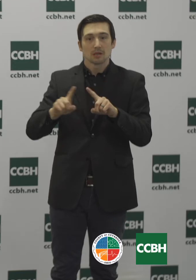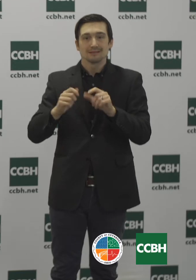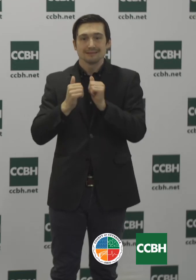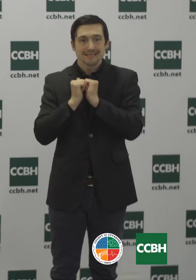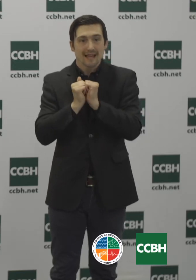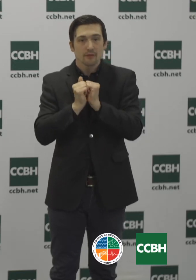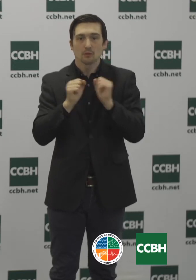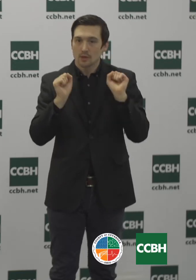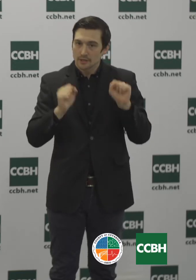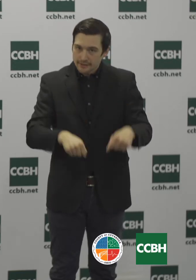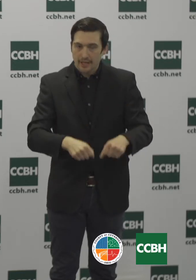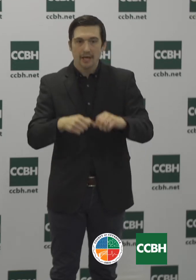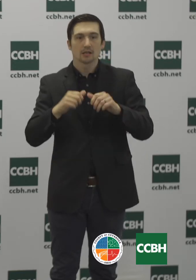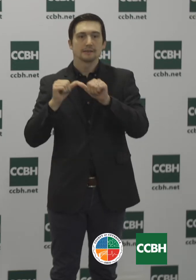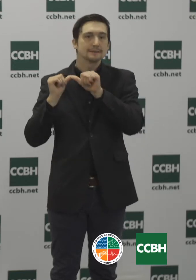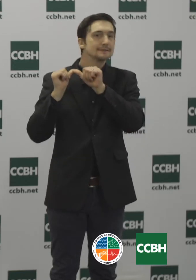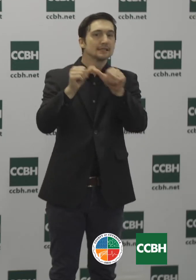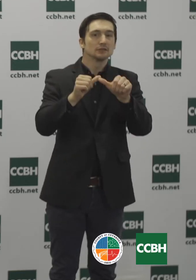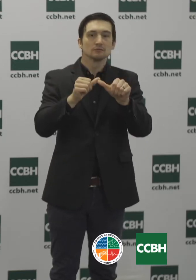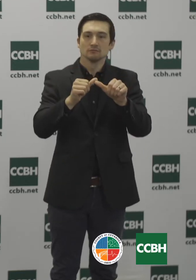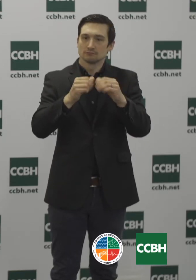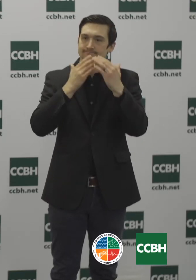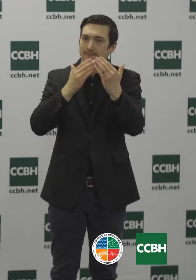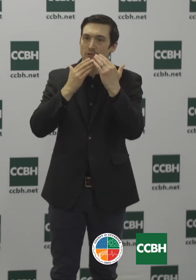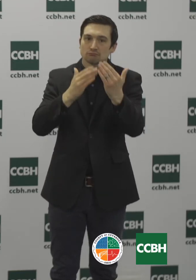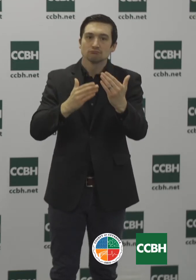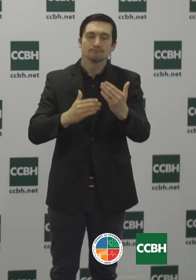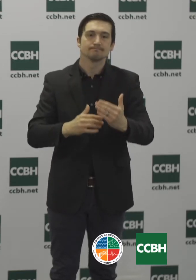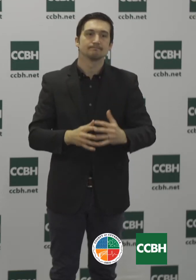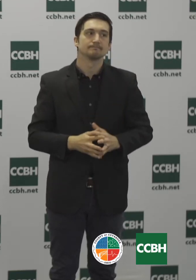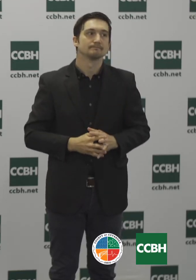next phase. Thank you very much.